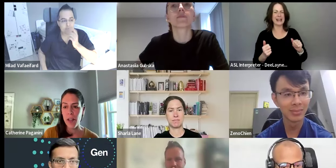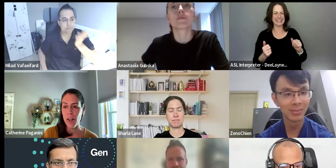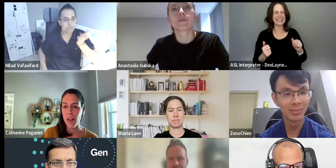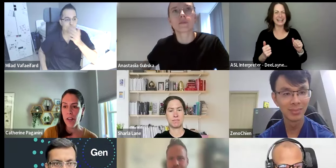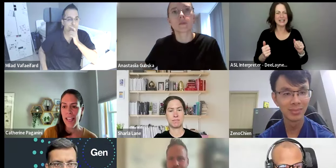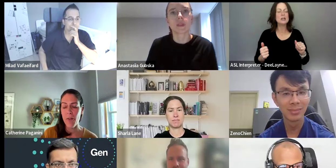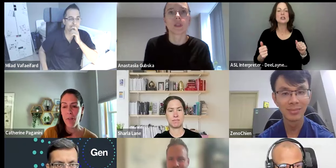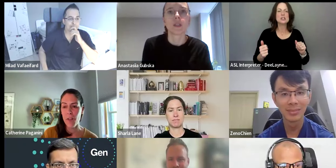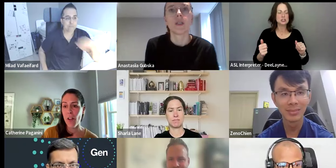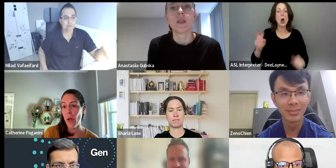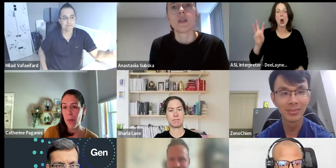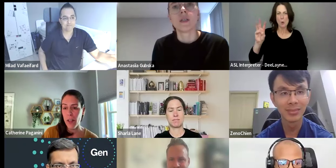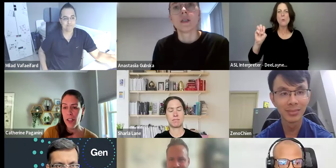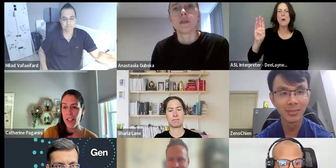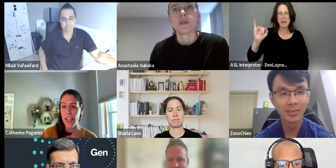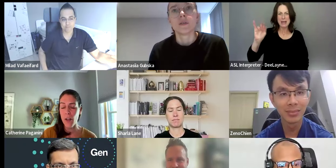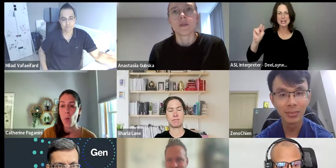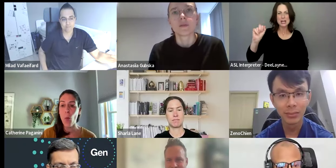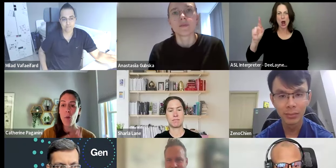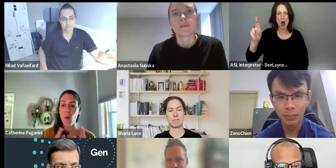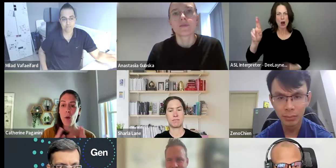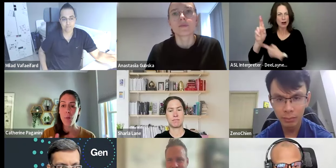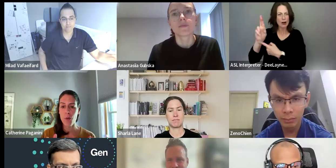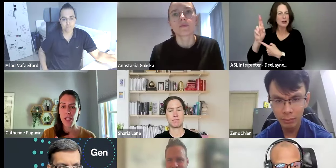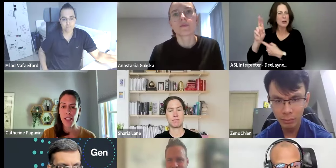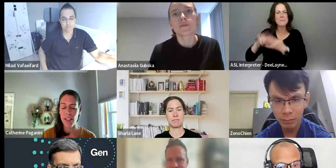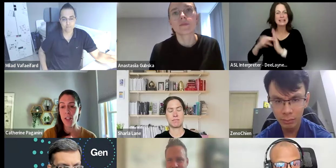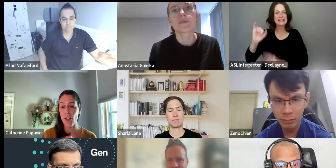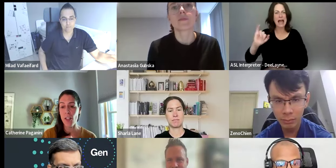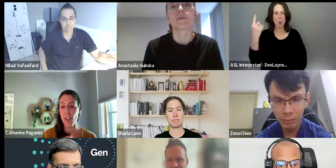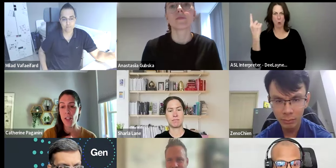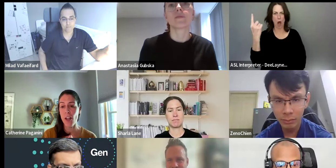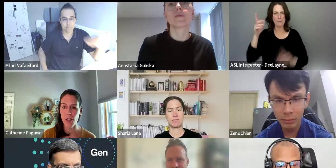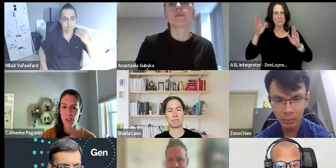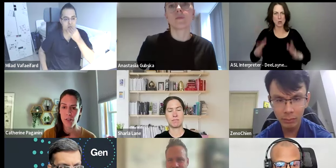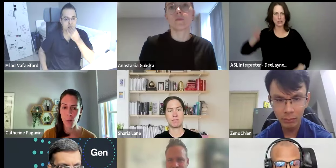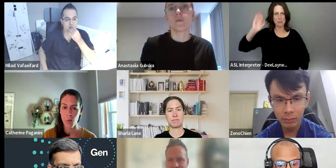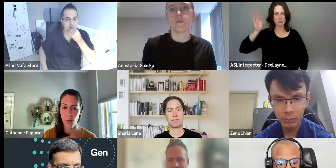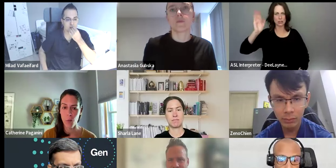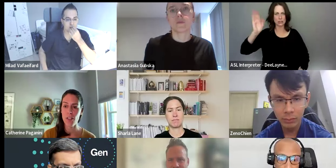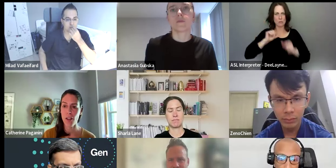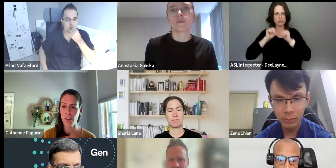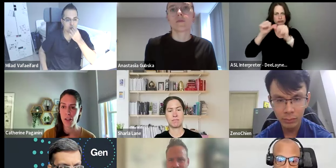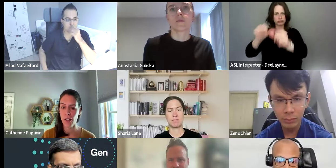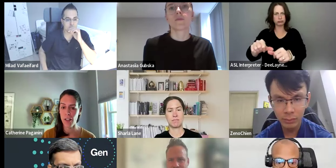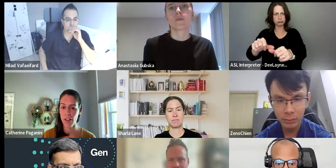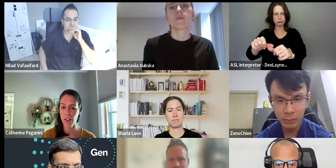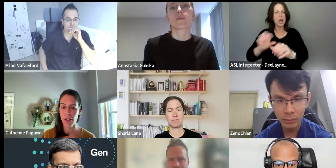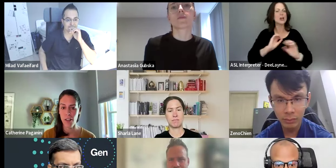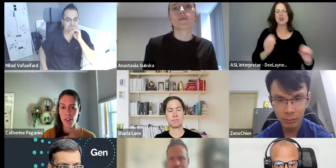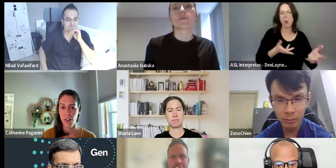Catherine, go ahead. Webinar. Yeah, first of all, webinar is like when one person presents, it's not a conversation, right? One person